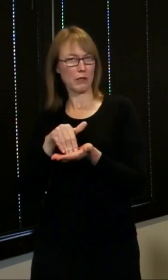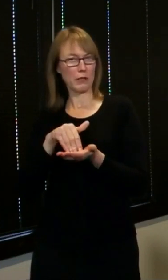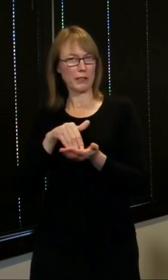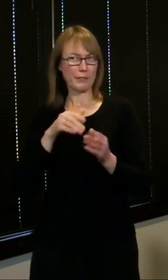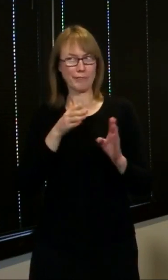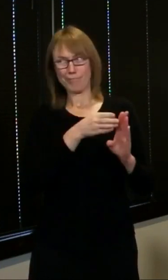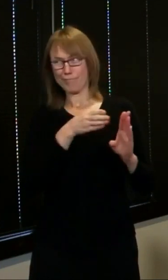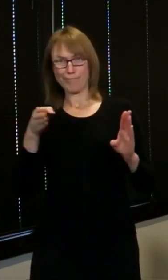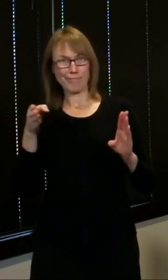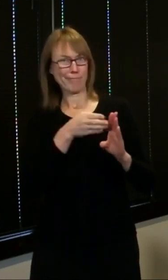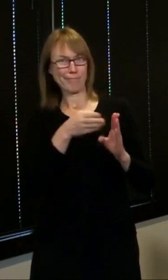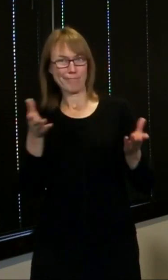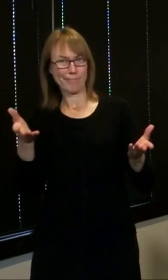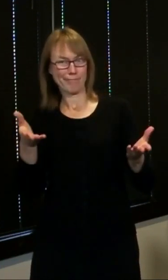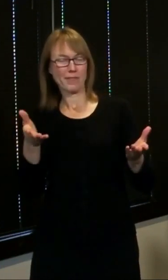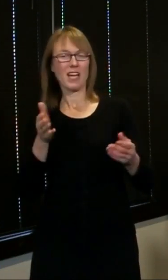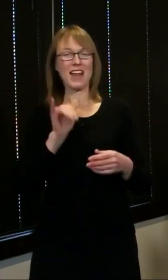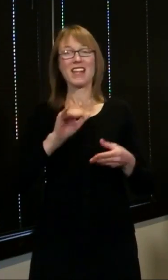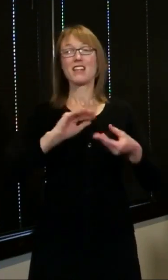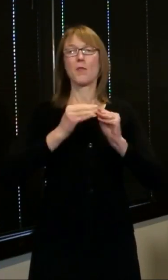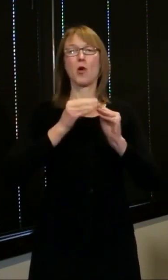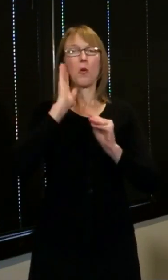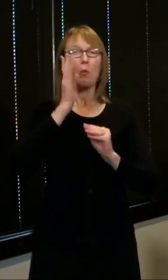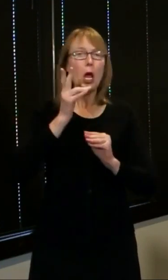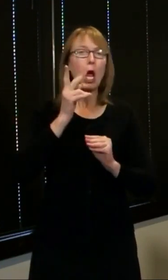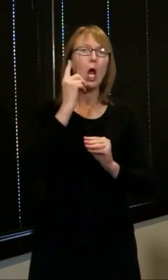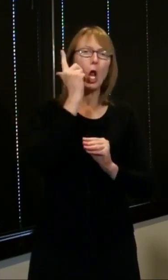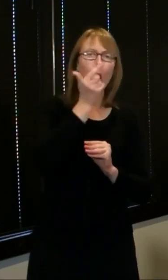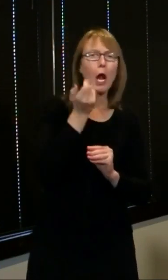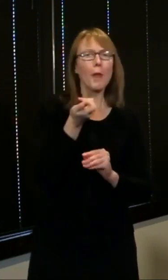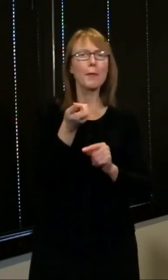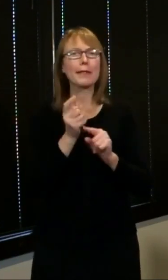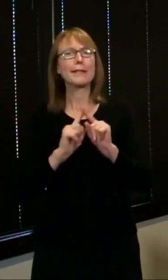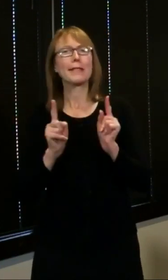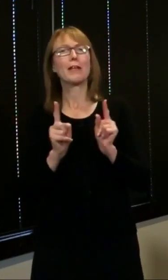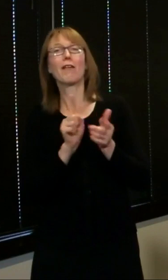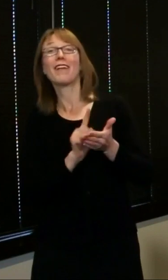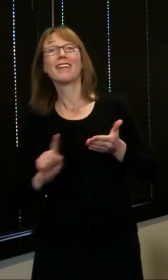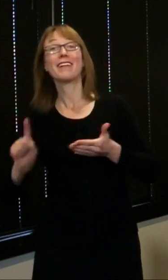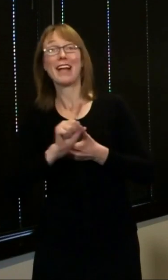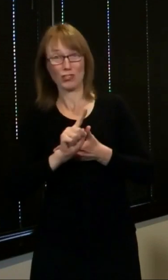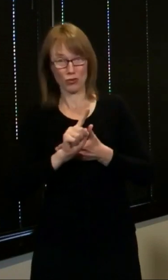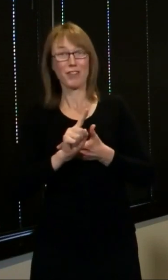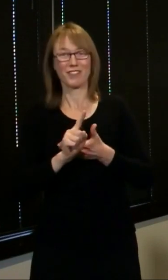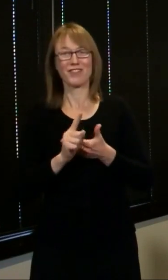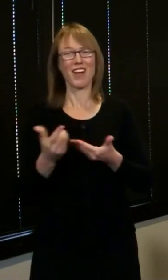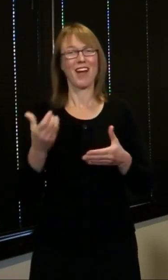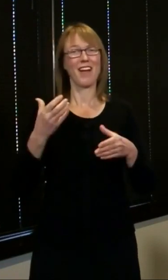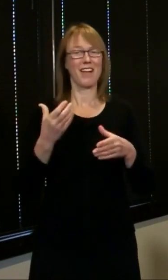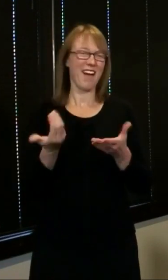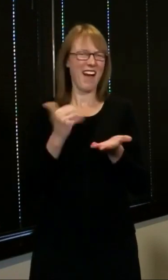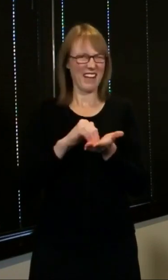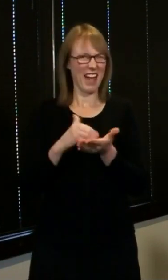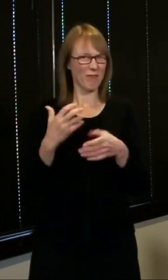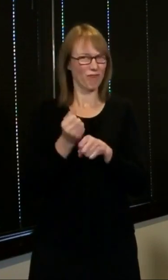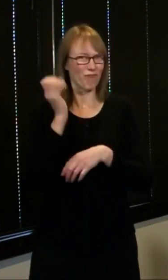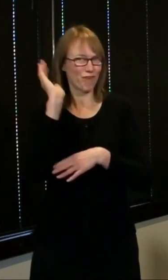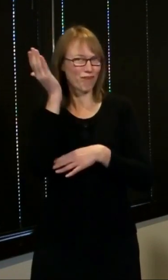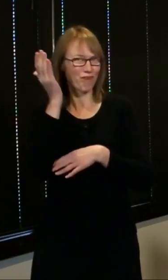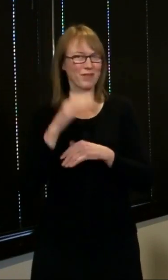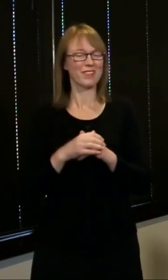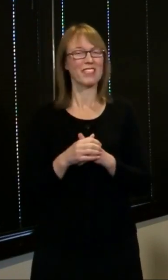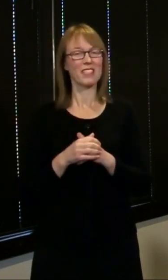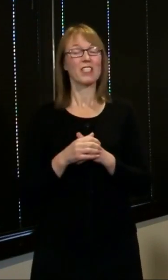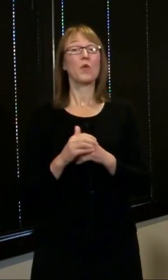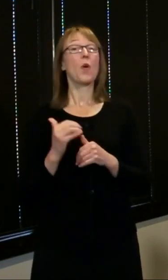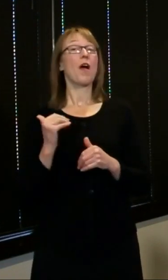this update. But as we've discussed before, these doses are then appropriated along highway patrol regions, and there's